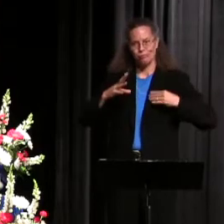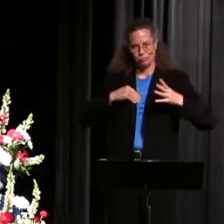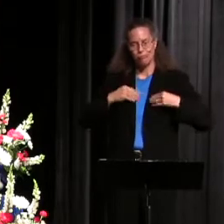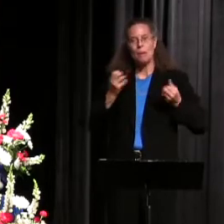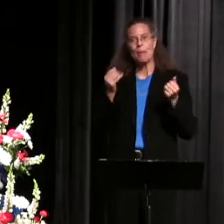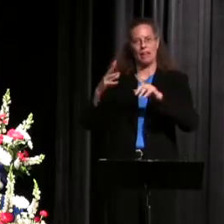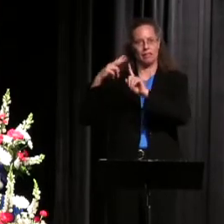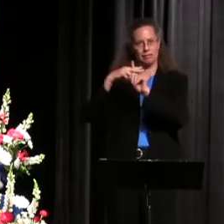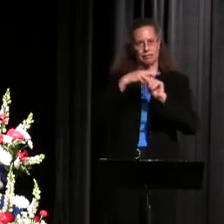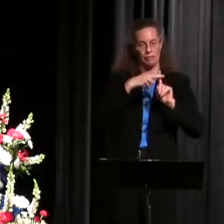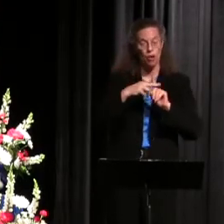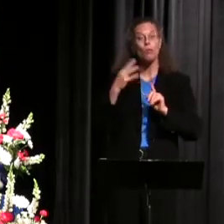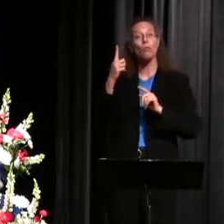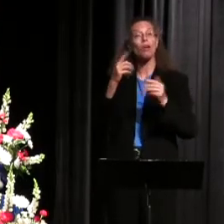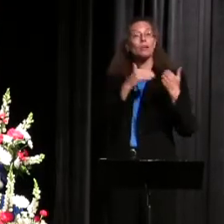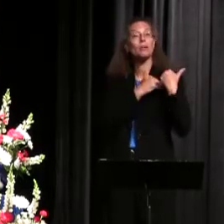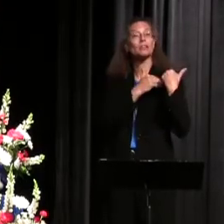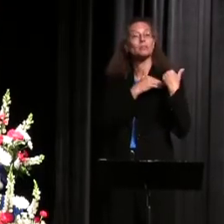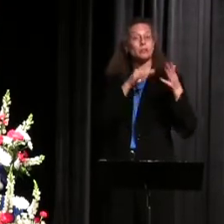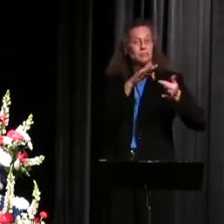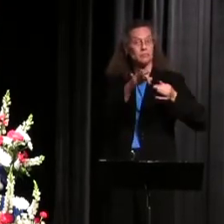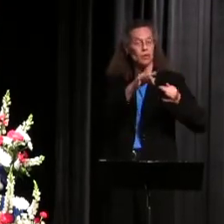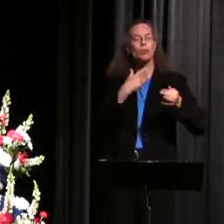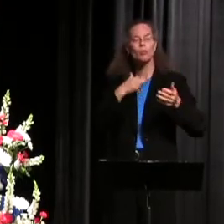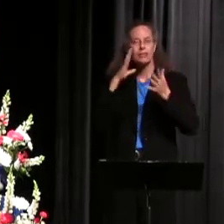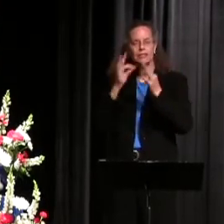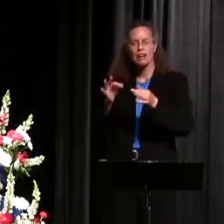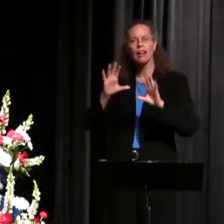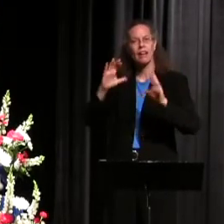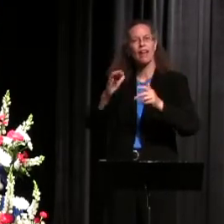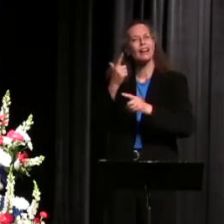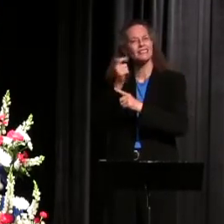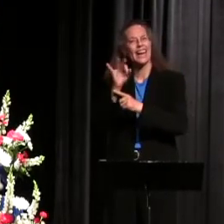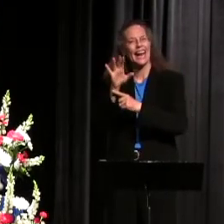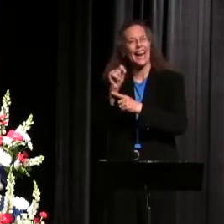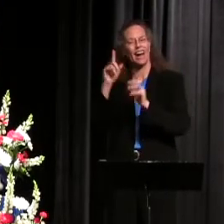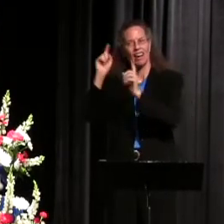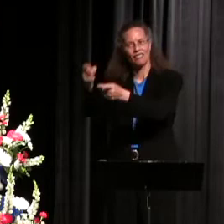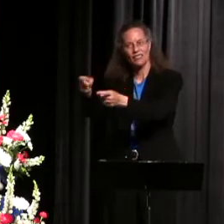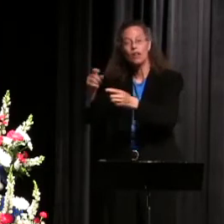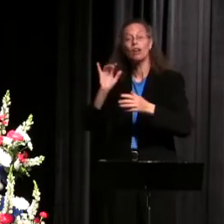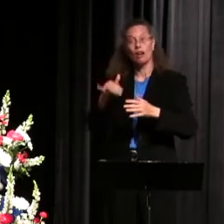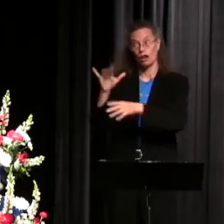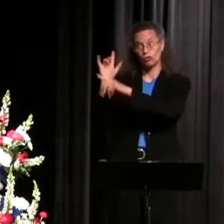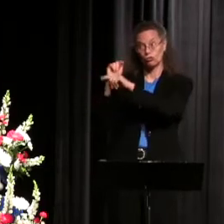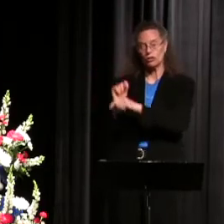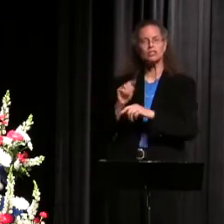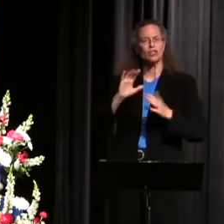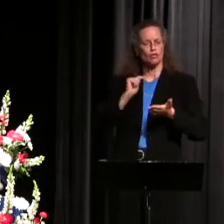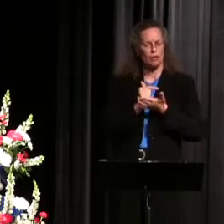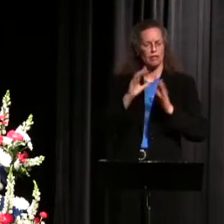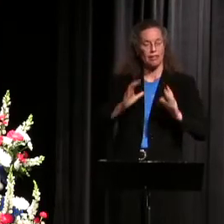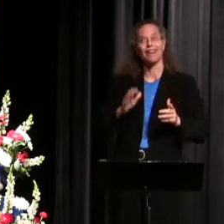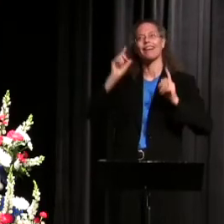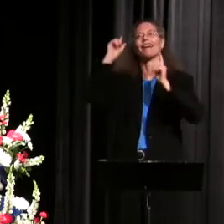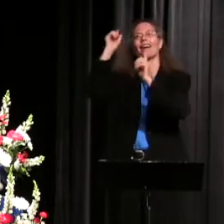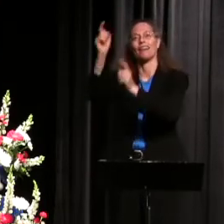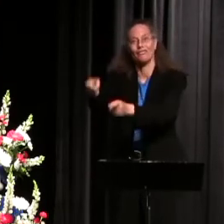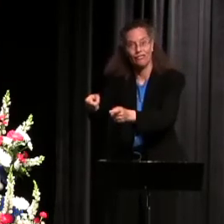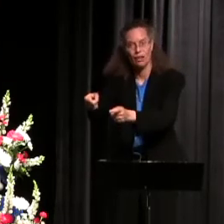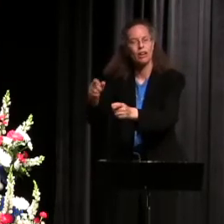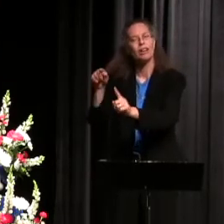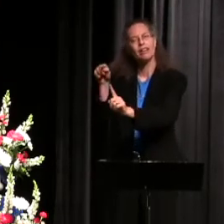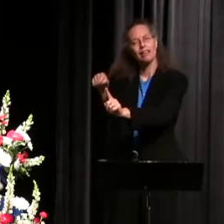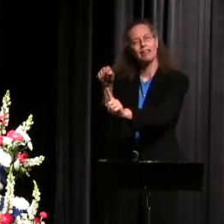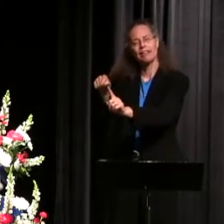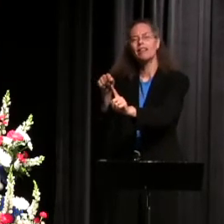these responsibilities, we had the chance to decide on a class gift. This tradition of the graduating class giving a class gift is a great